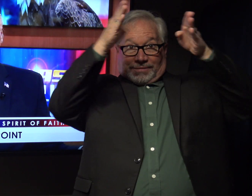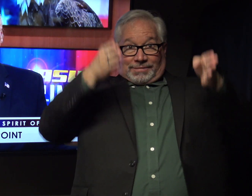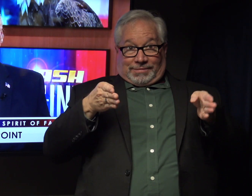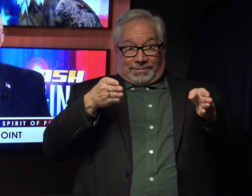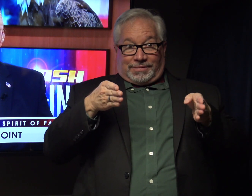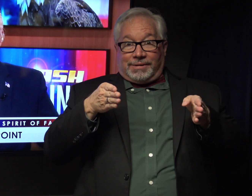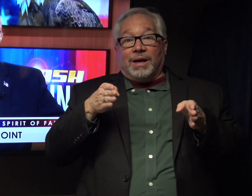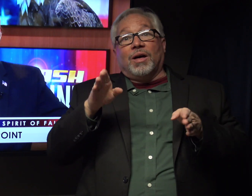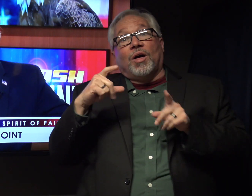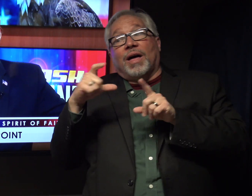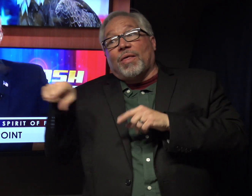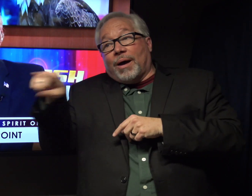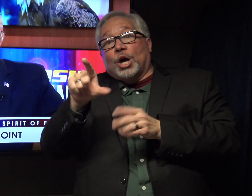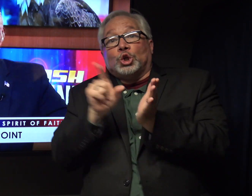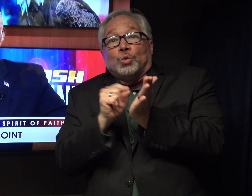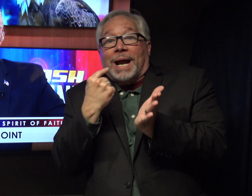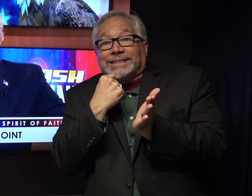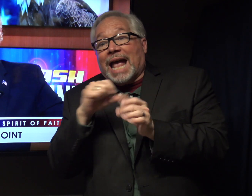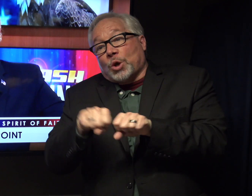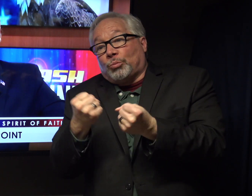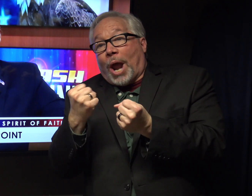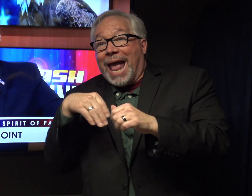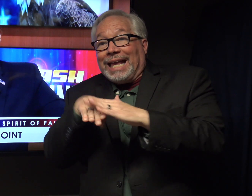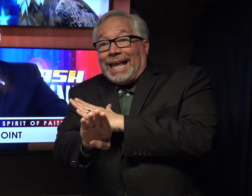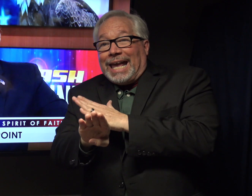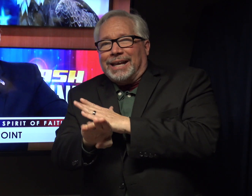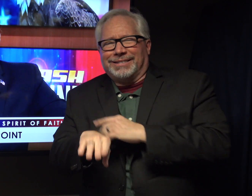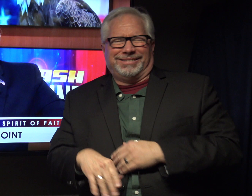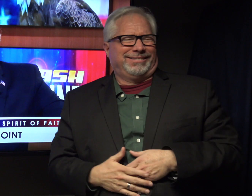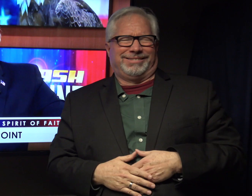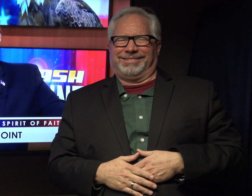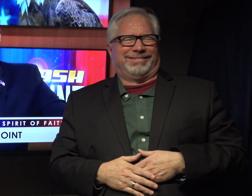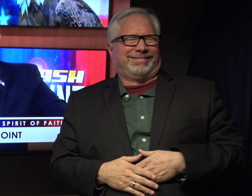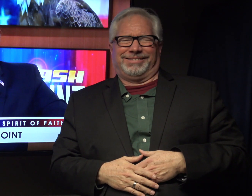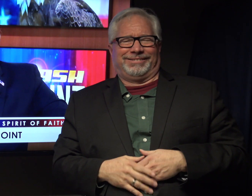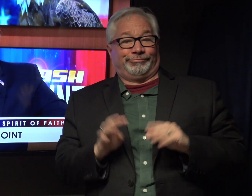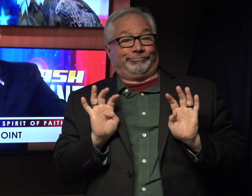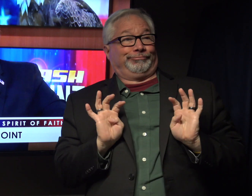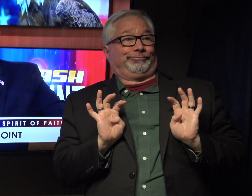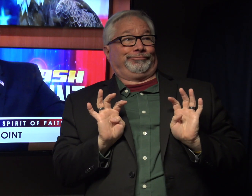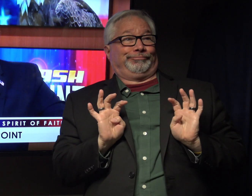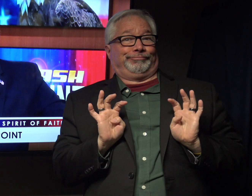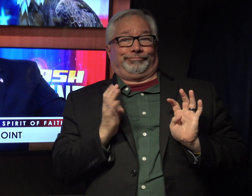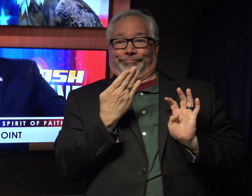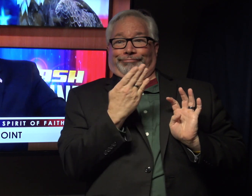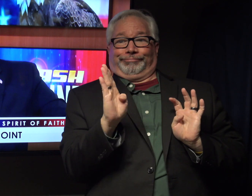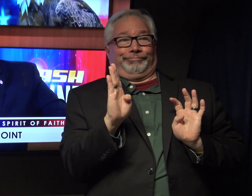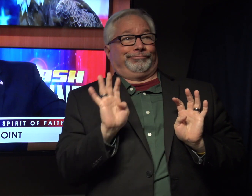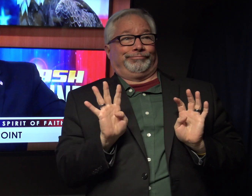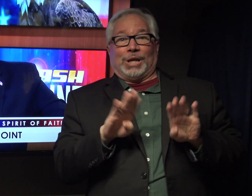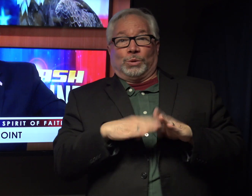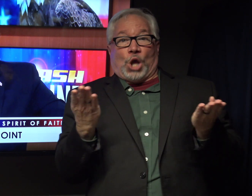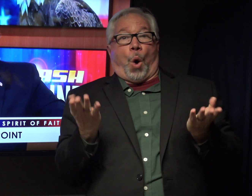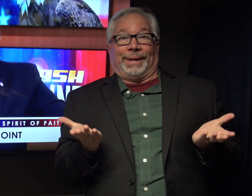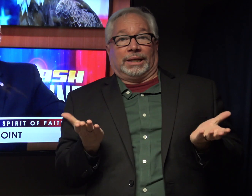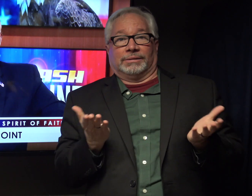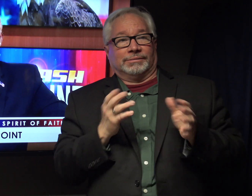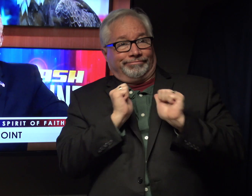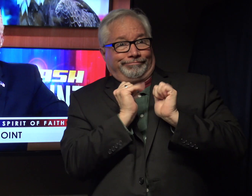really count, how silly that whole the whole resistance was. But look what happened, look what